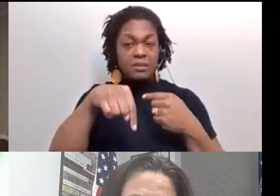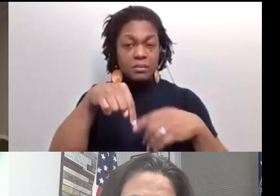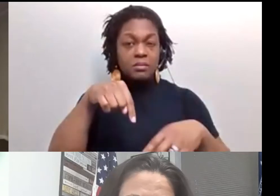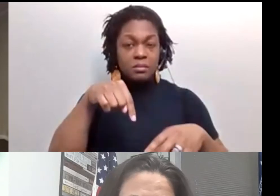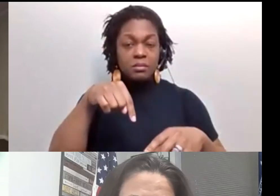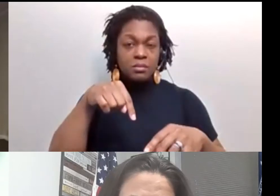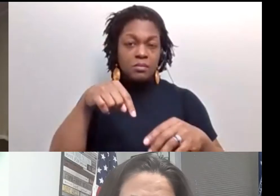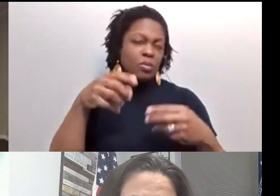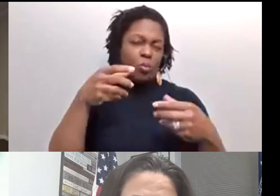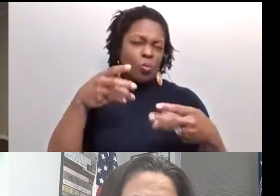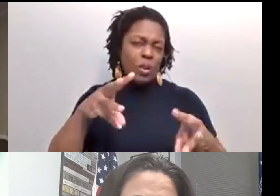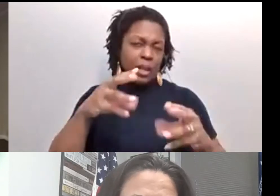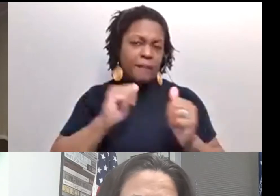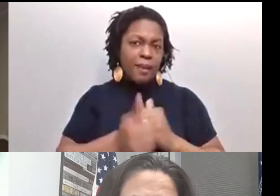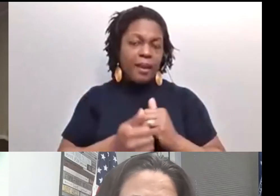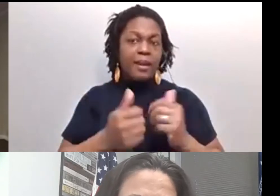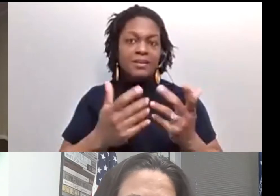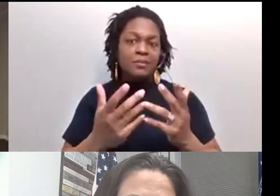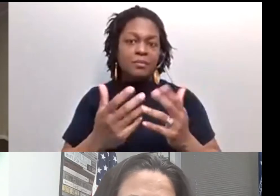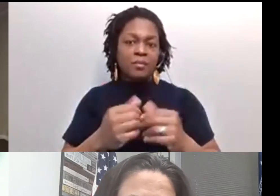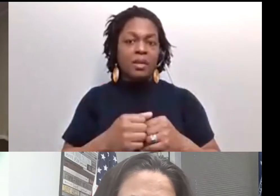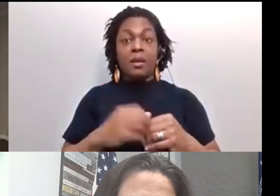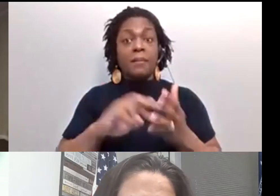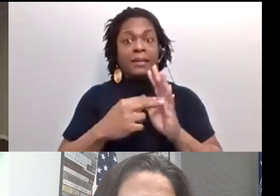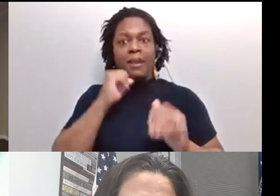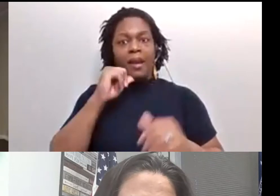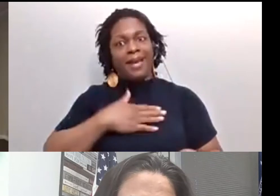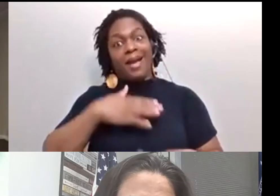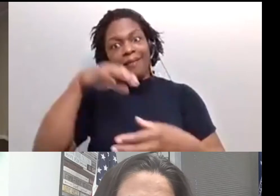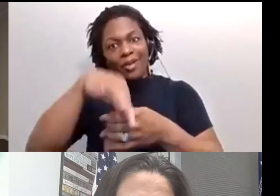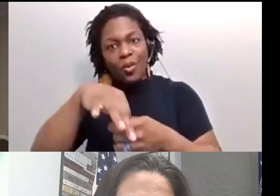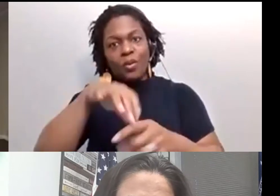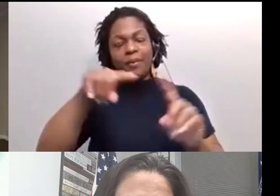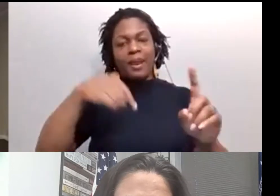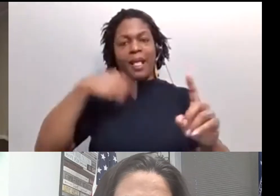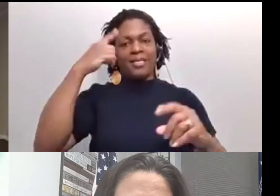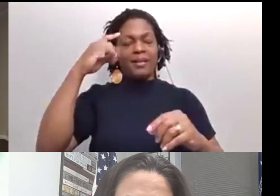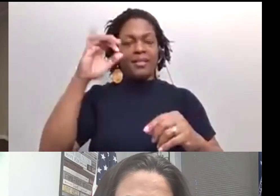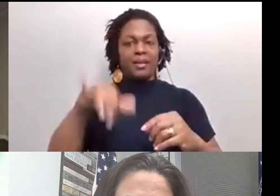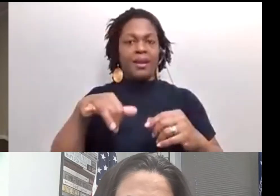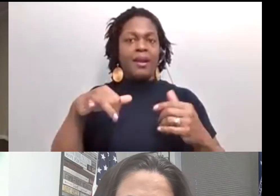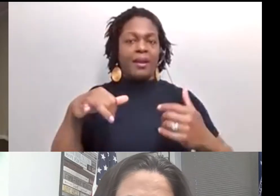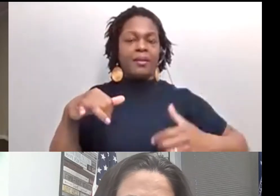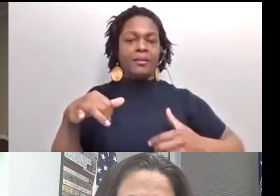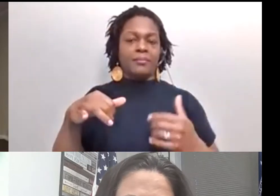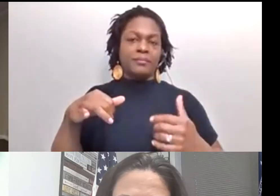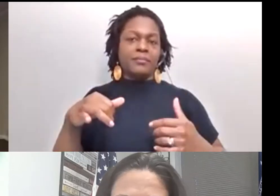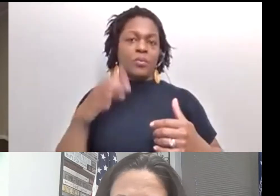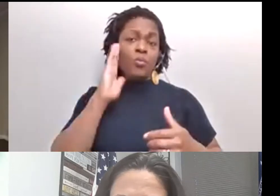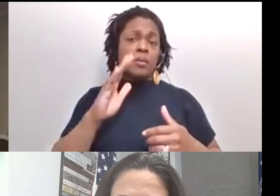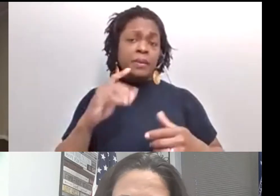I don't know, I'm not, it's not my vote, but I think that would be an appropriate thing for GACDA to do.